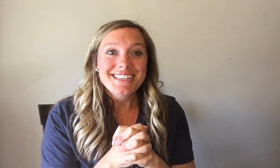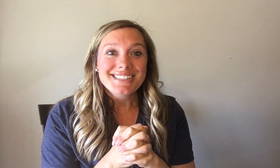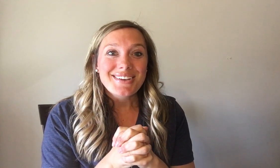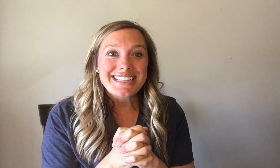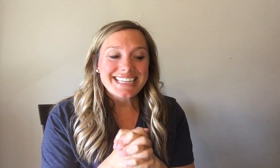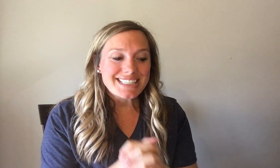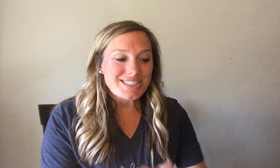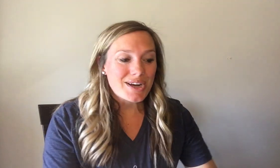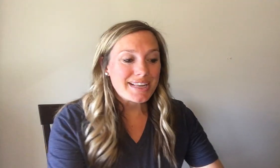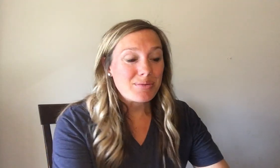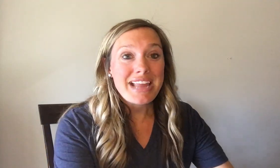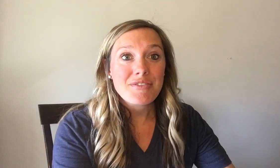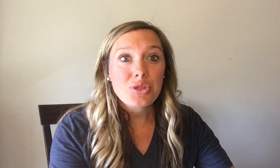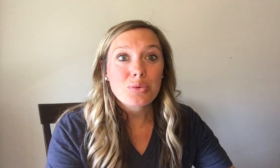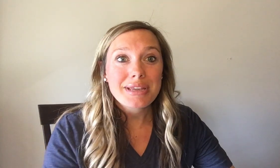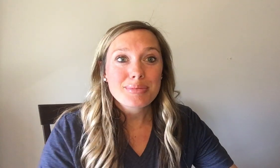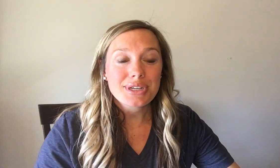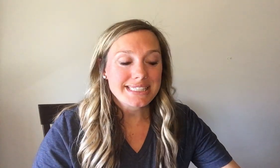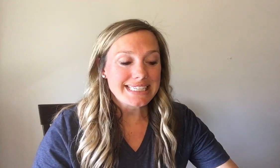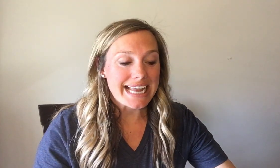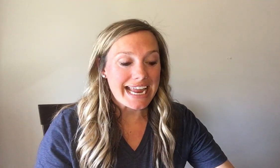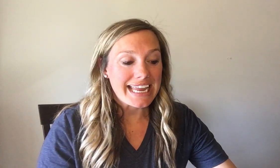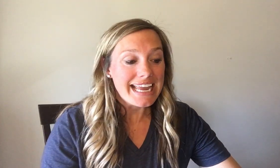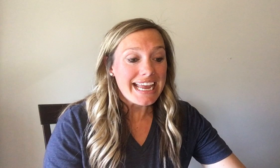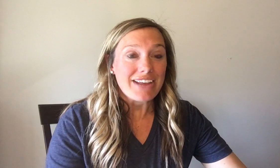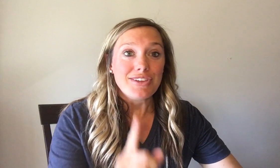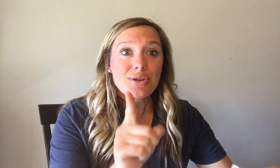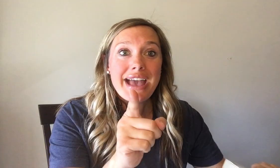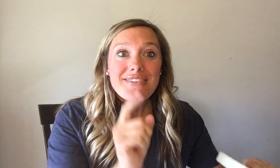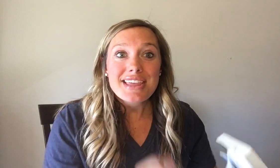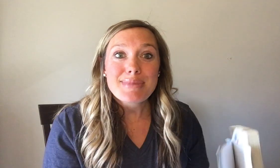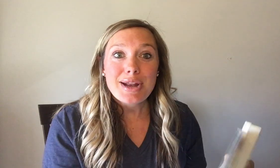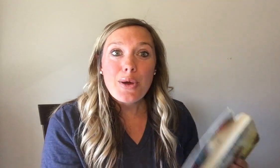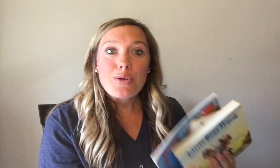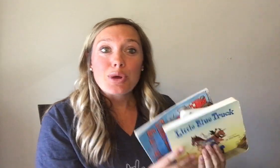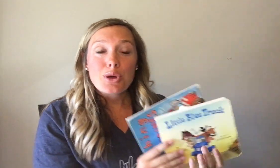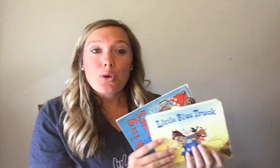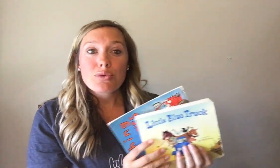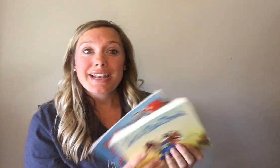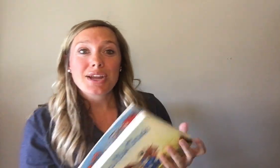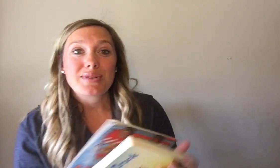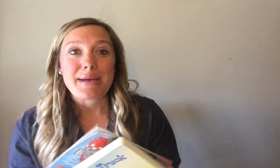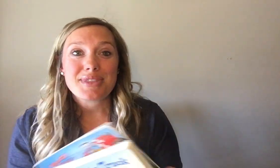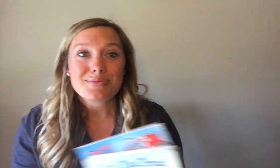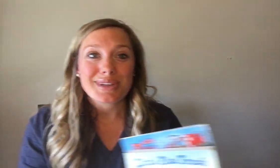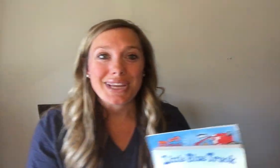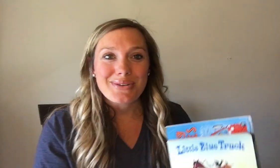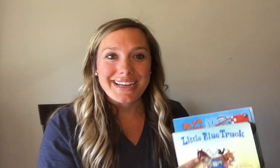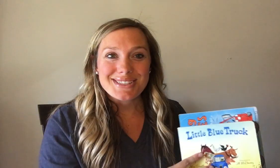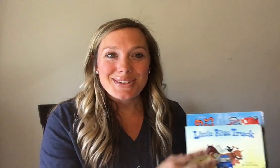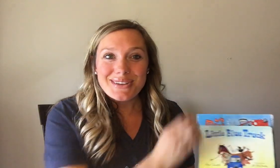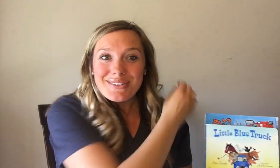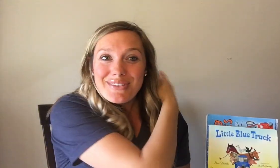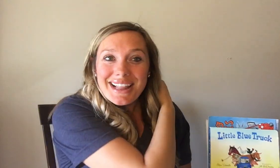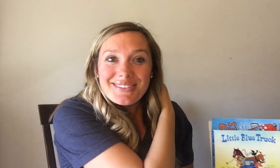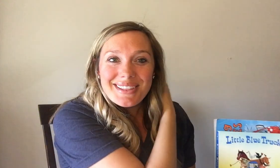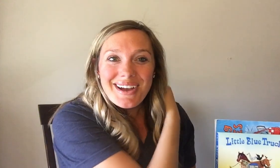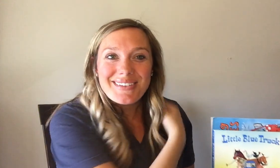So let's get started. We have three books today. If you have them at home, go run and grab them really quick so you could follow along with